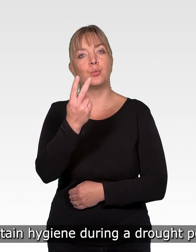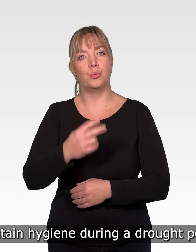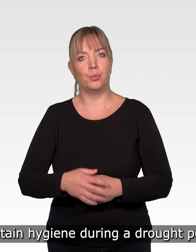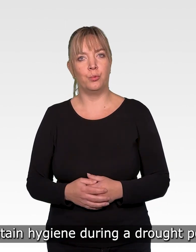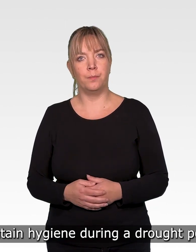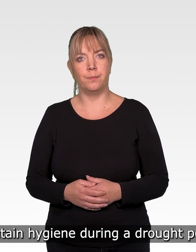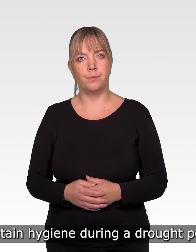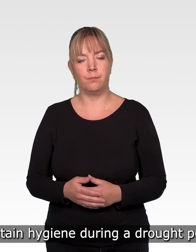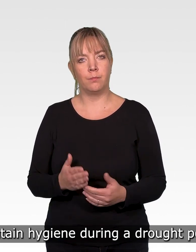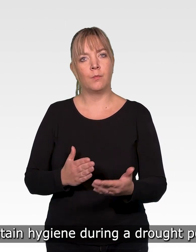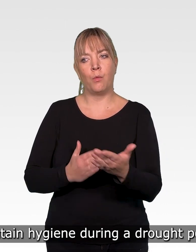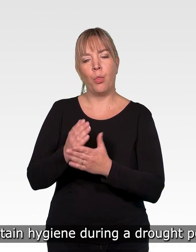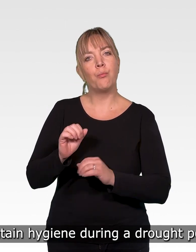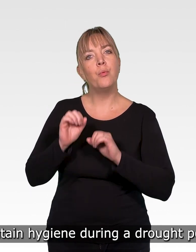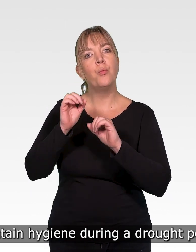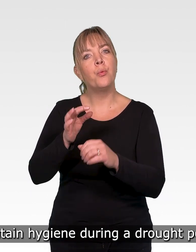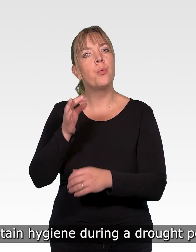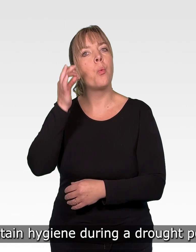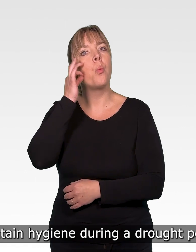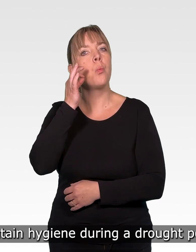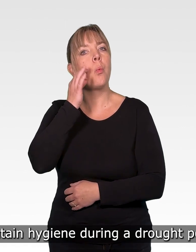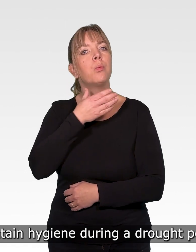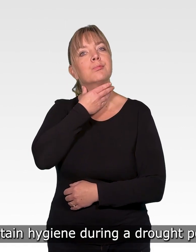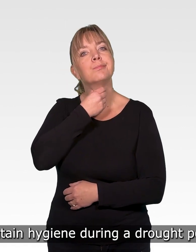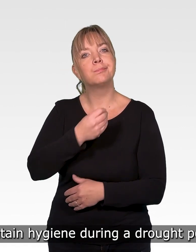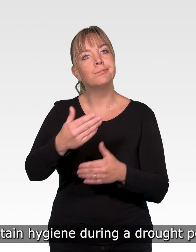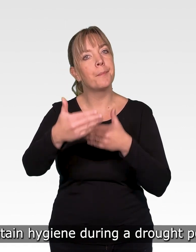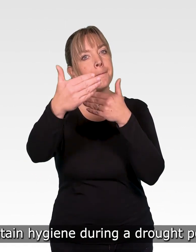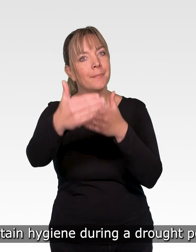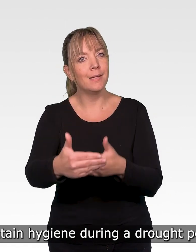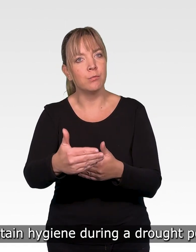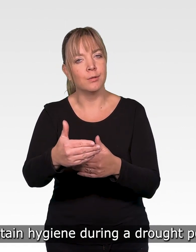Two, maintain hygiene during a drought period.